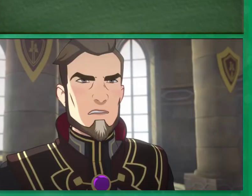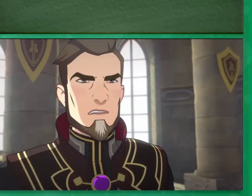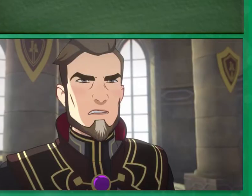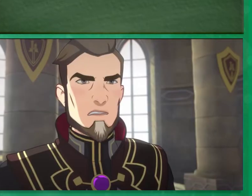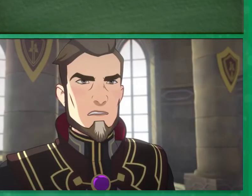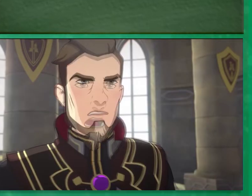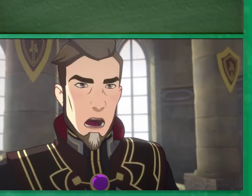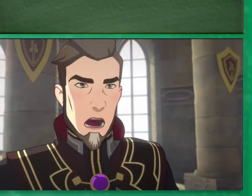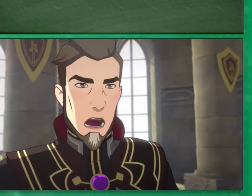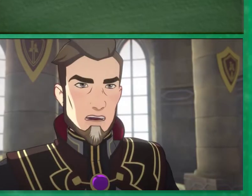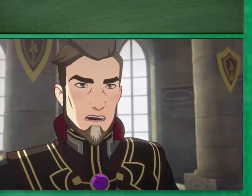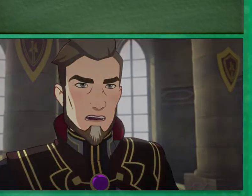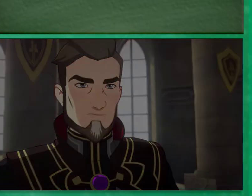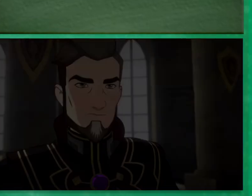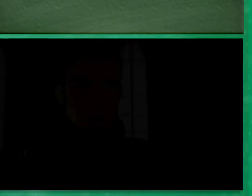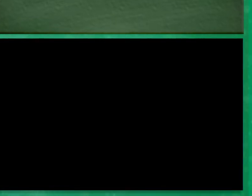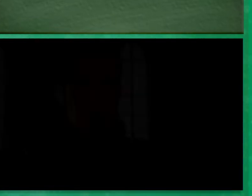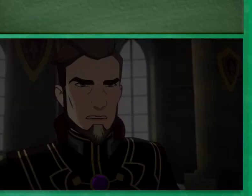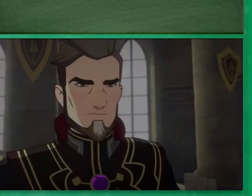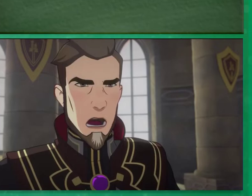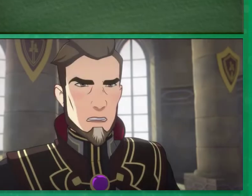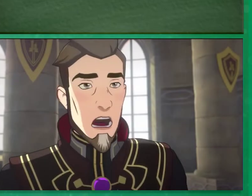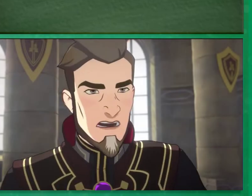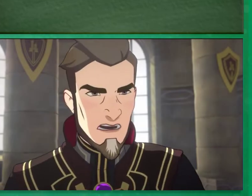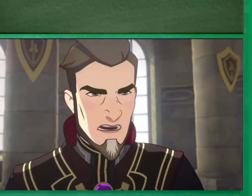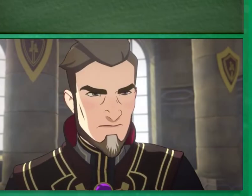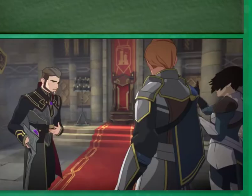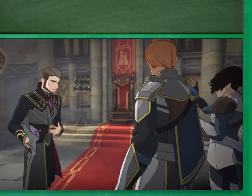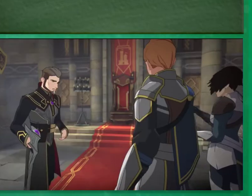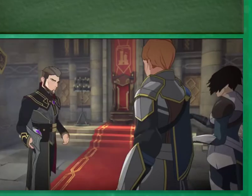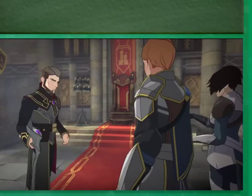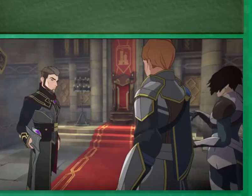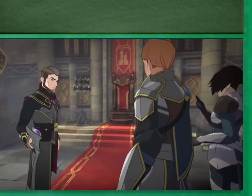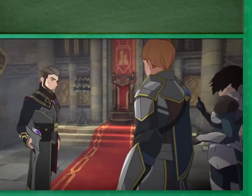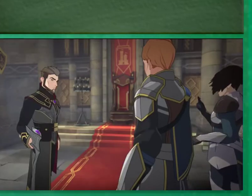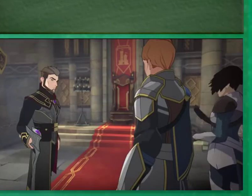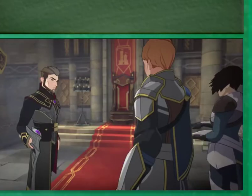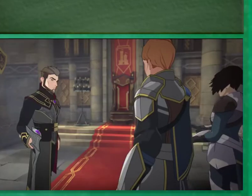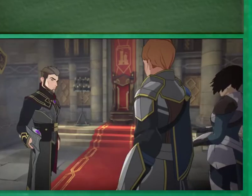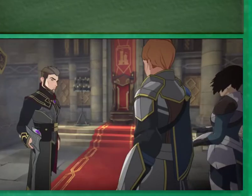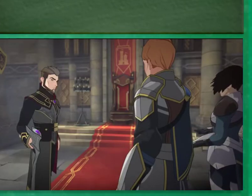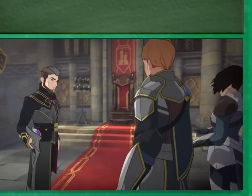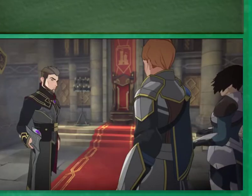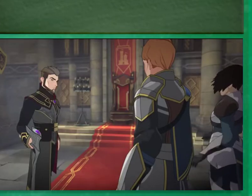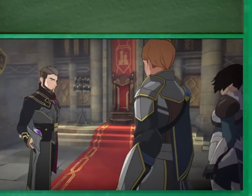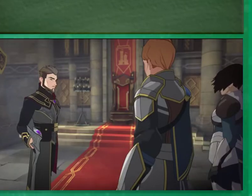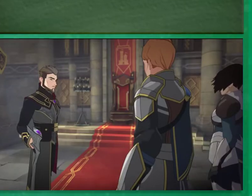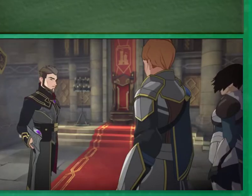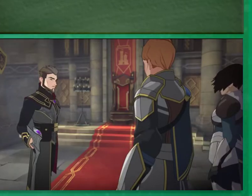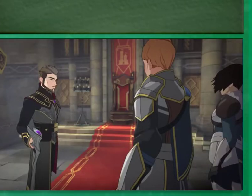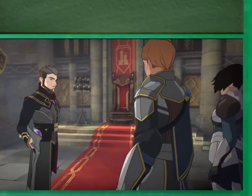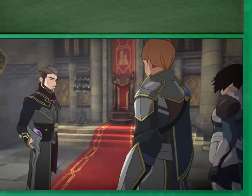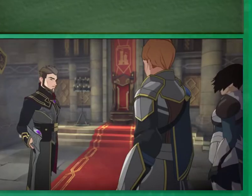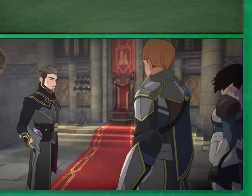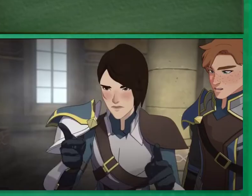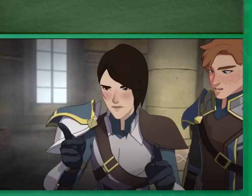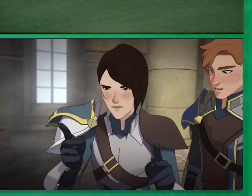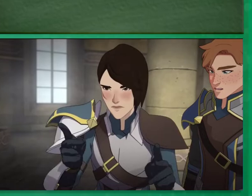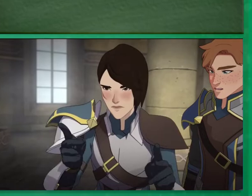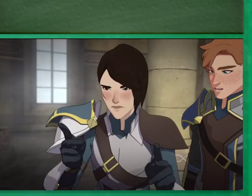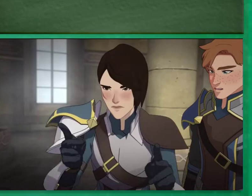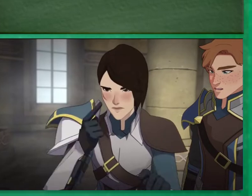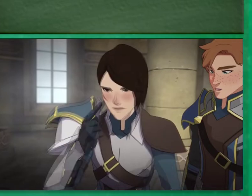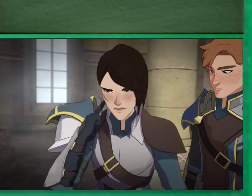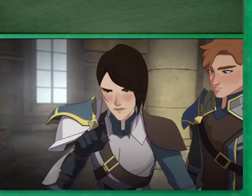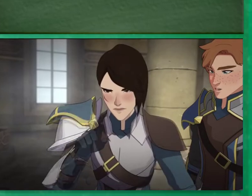His That's an interesting sign combination. Breaks my heart. Then honor him. Find his children. Okay.